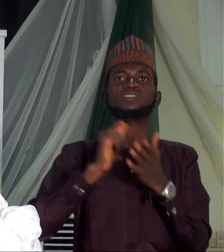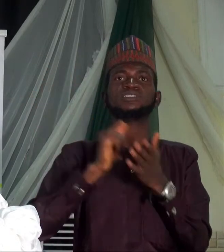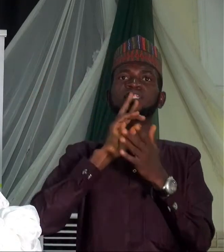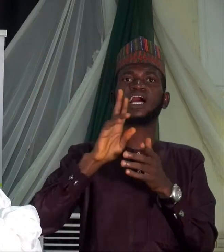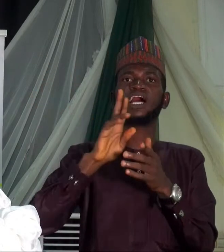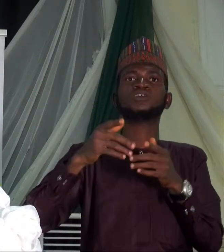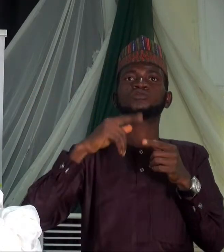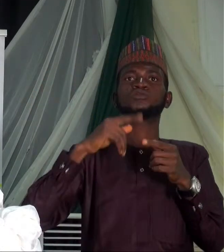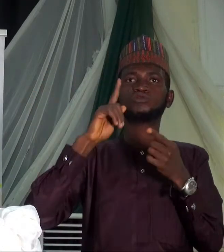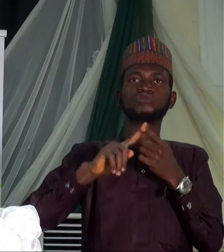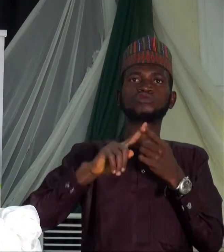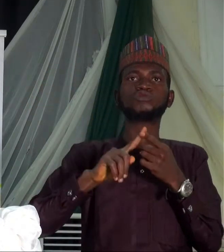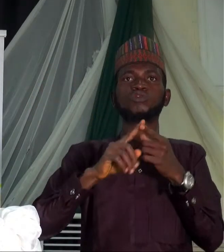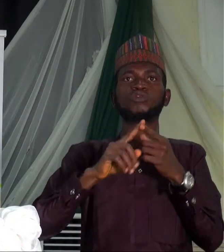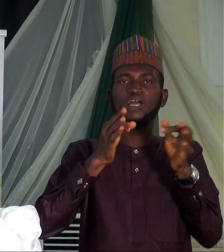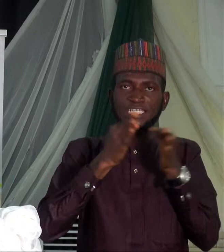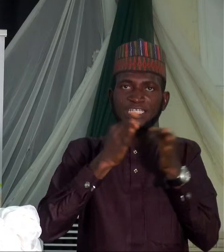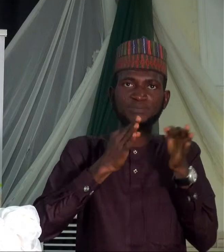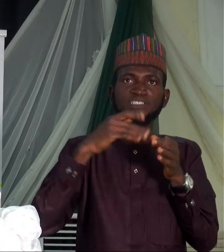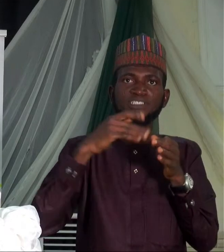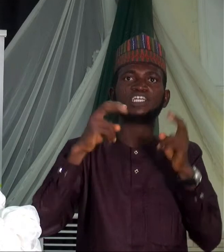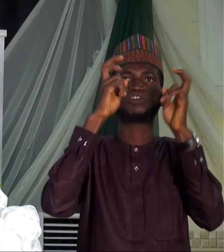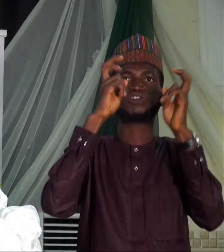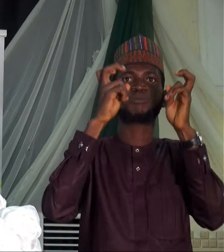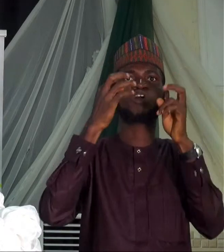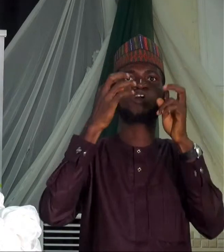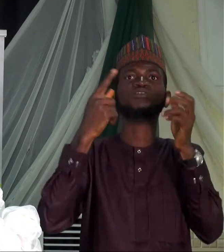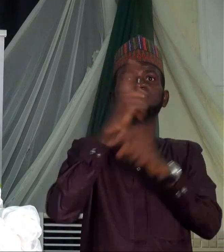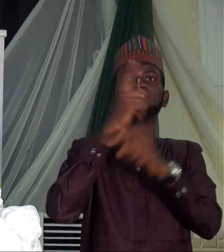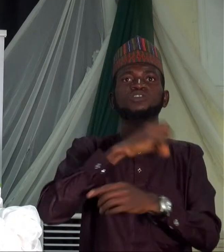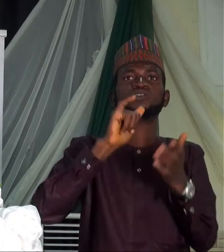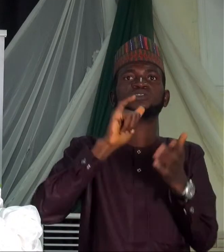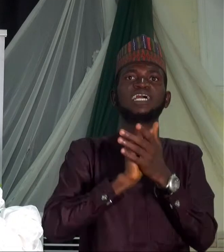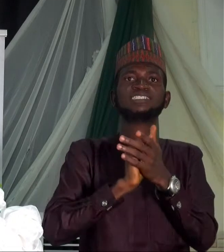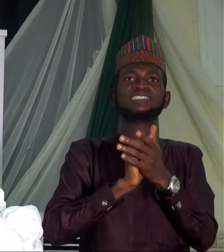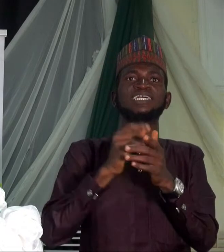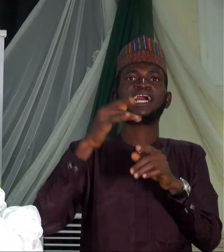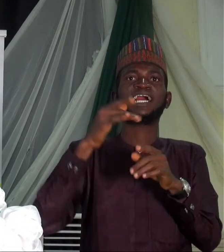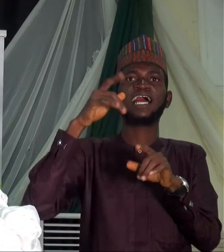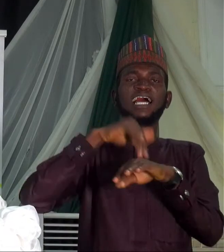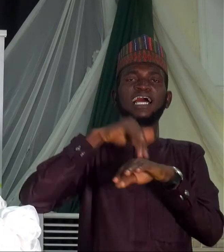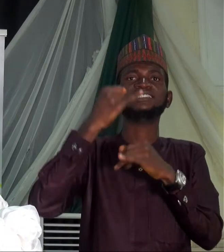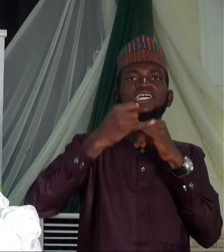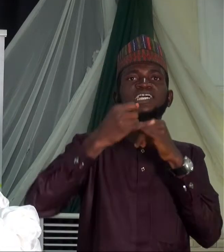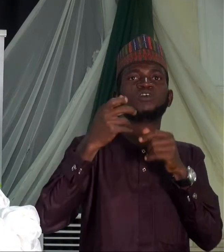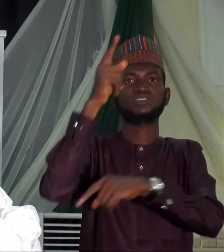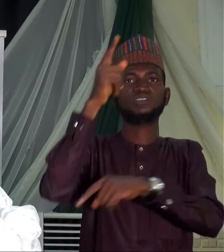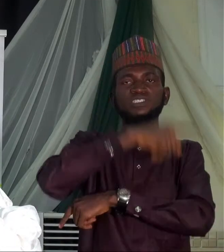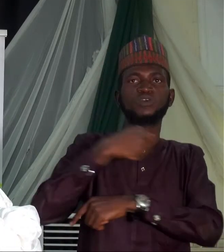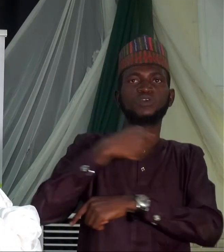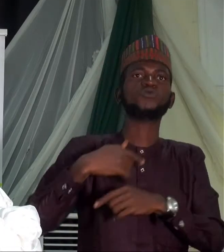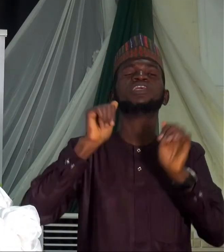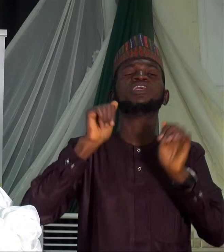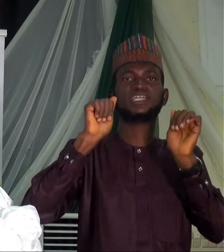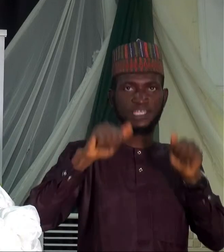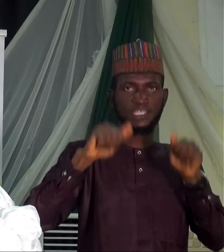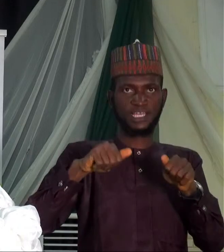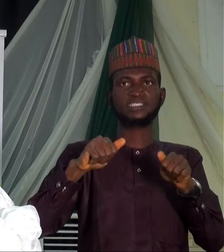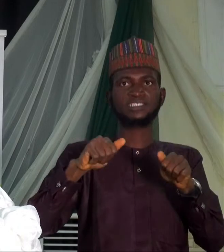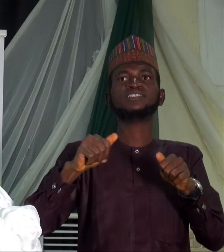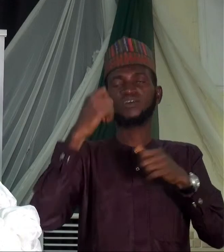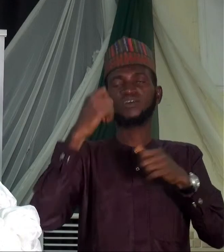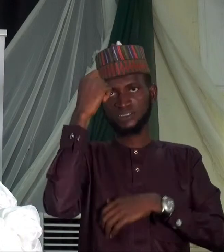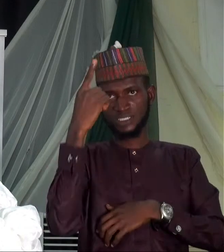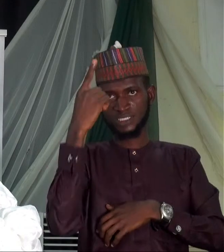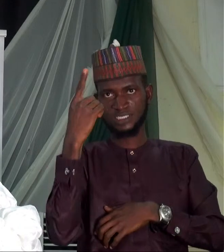justice to the topic of the day, so that at the end of the day, they would go back with our stomach, with